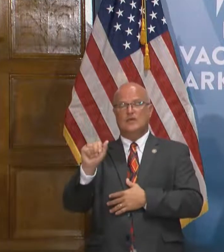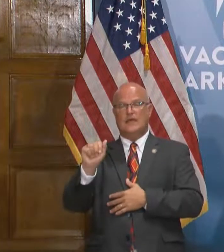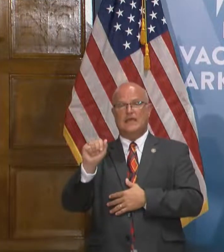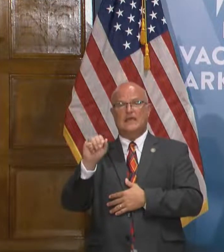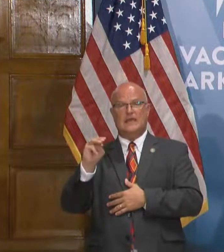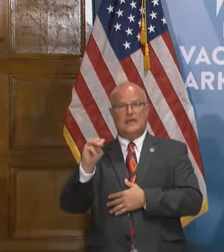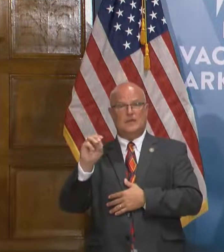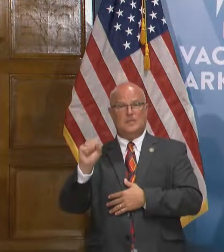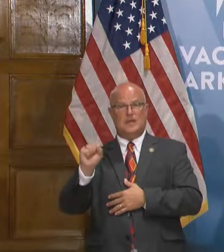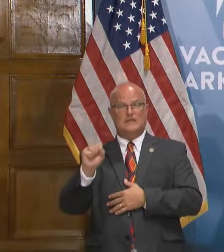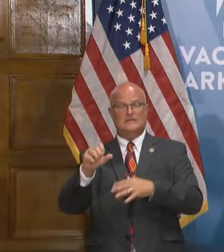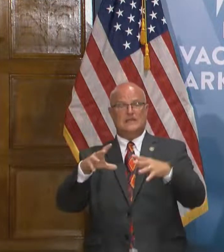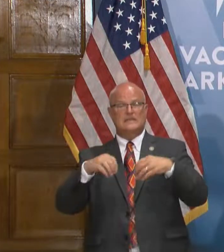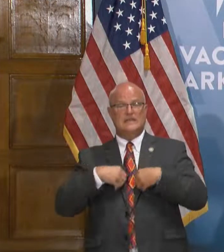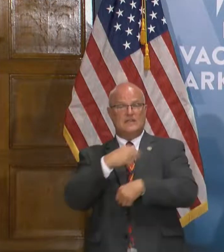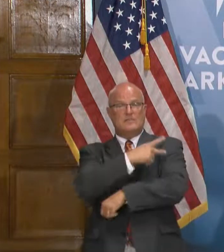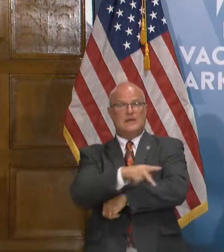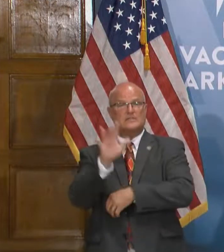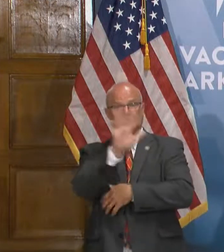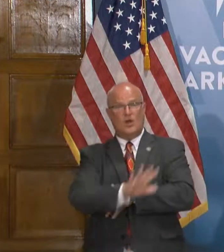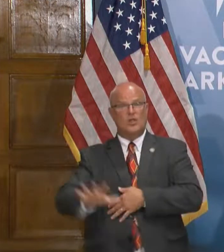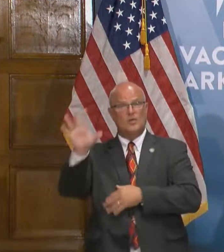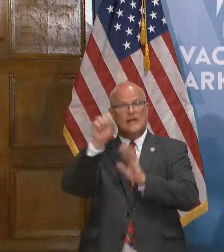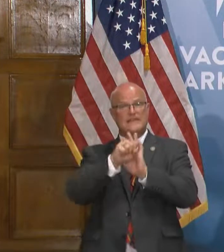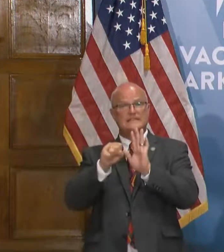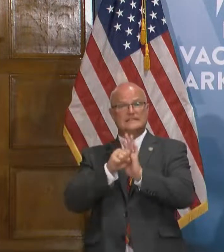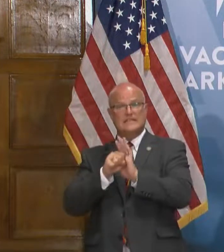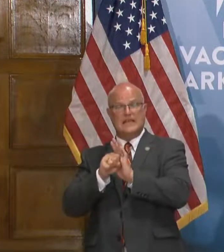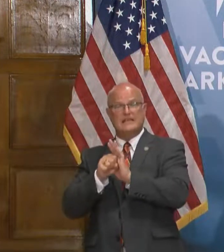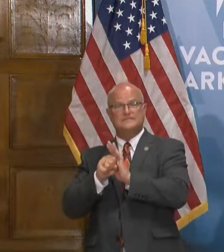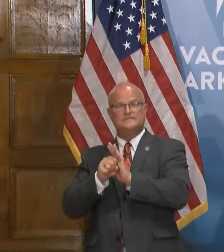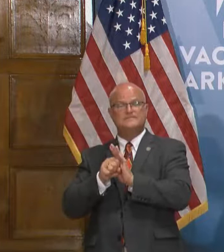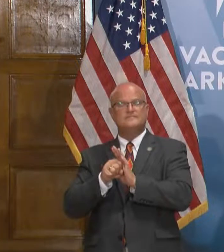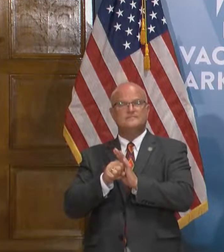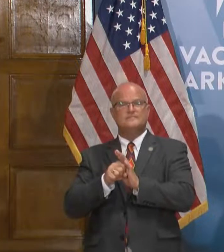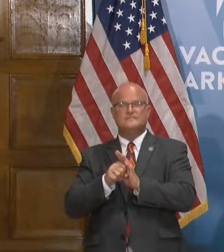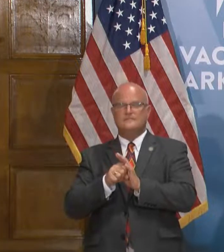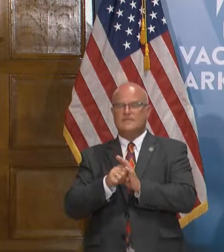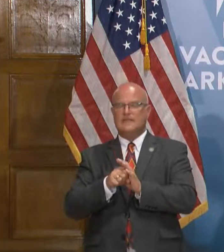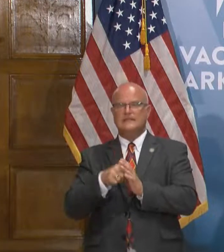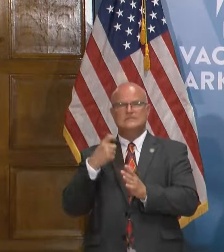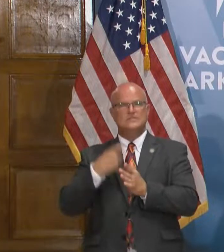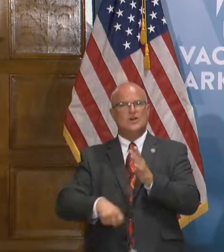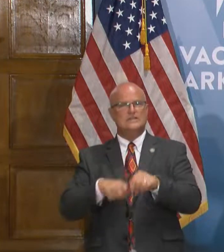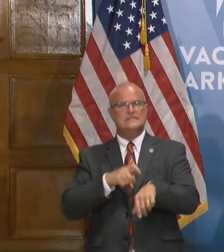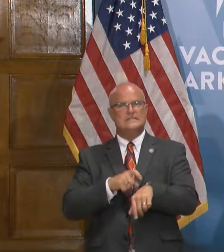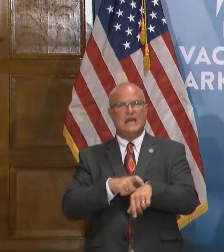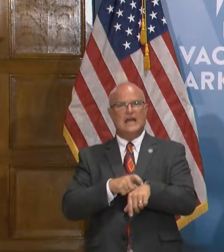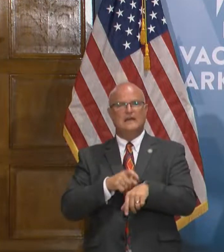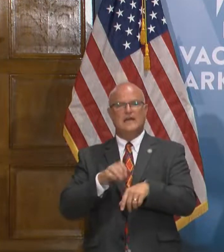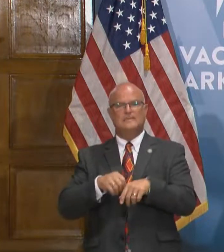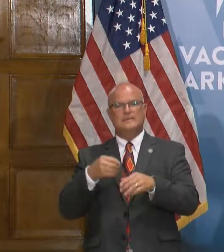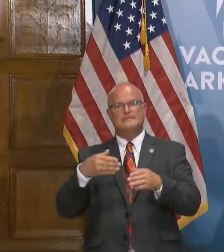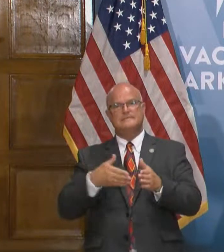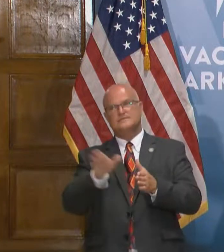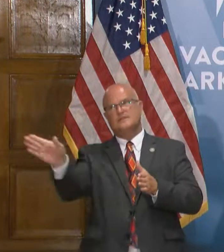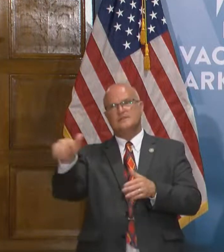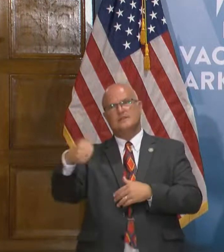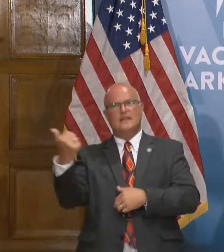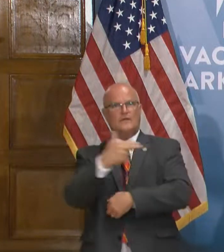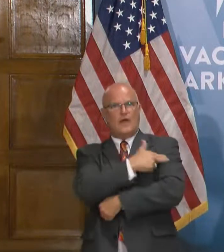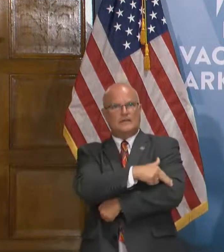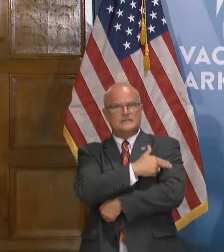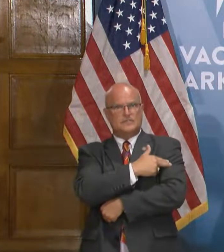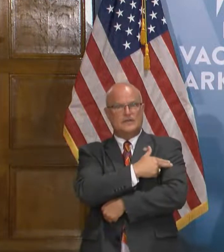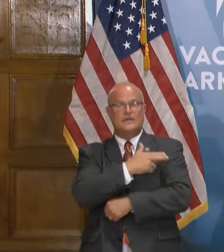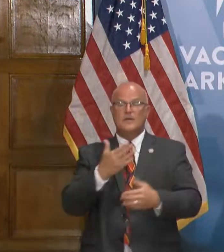is receiving patients from across the state, and it costs precious time if they have to be diverted to another